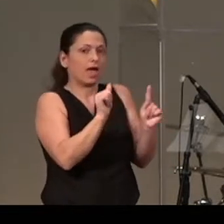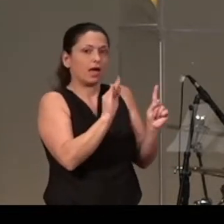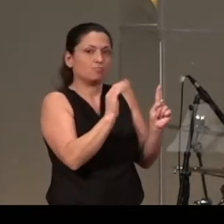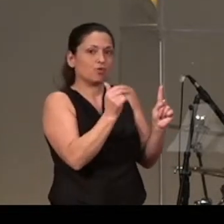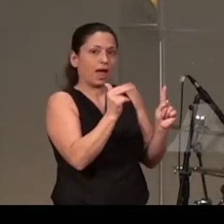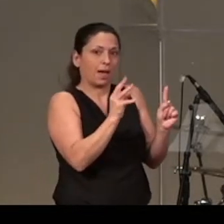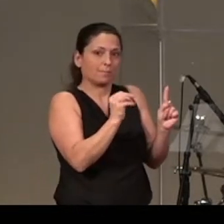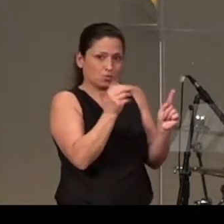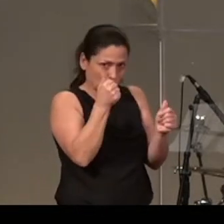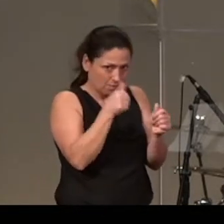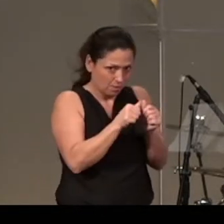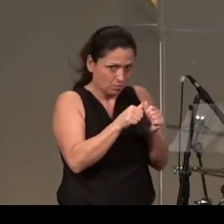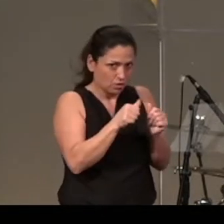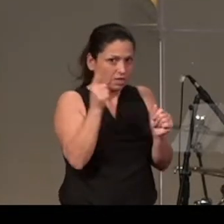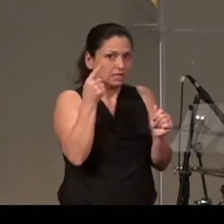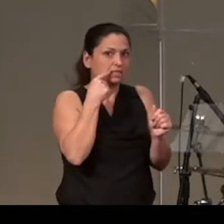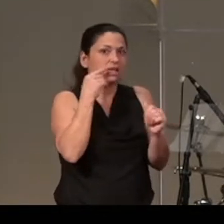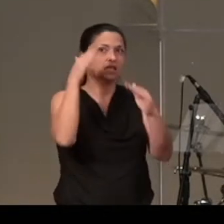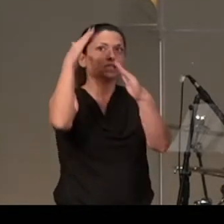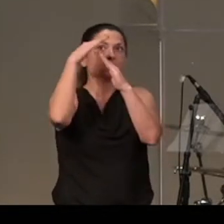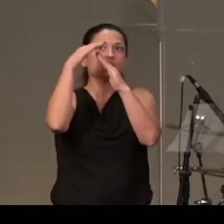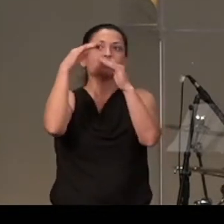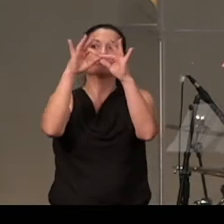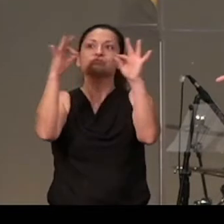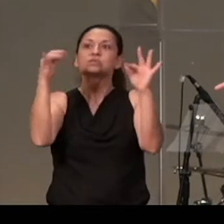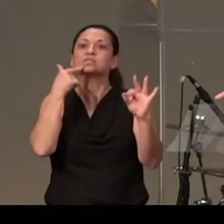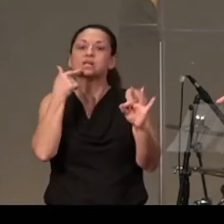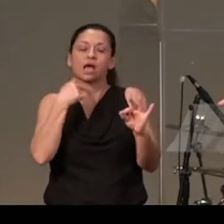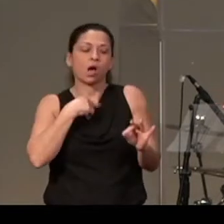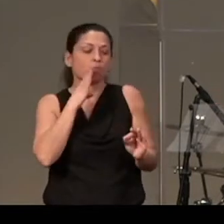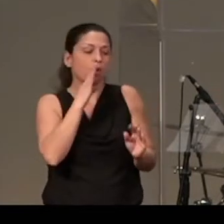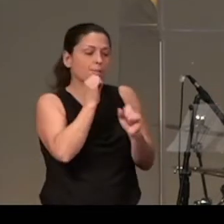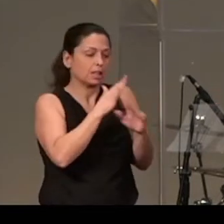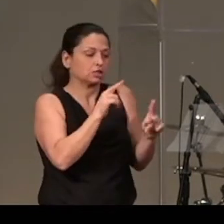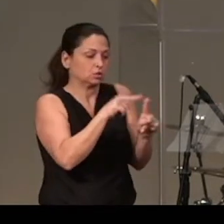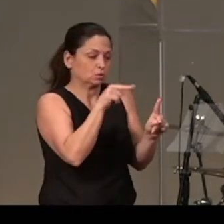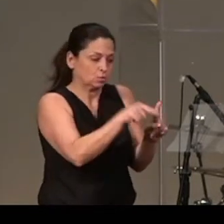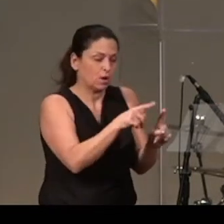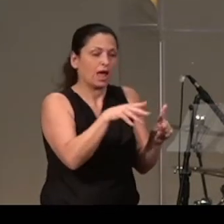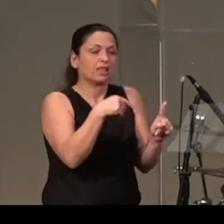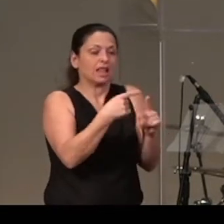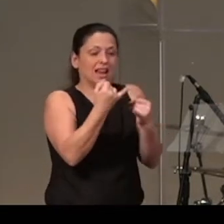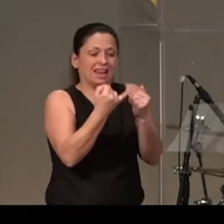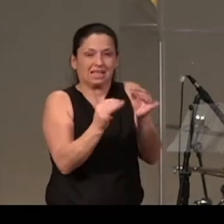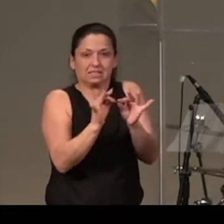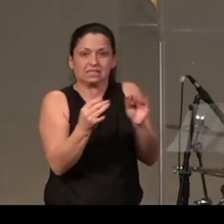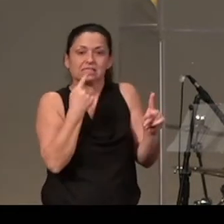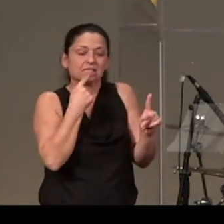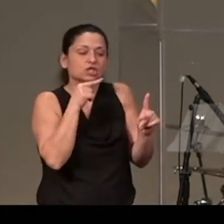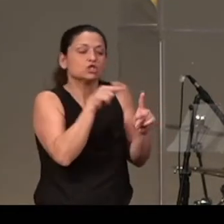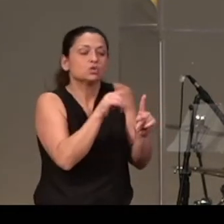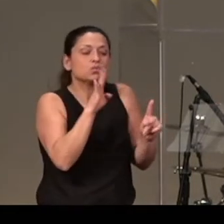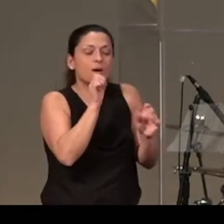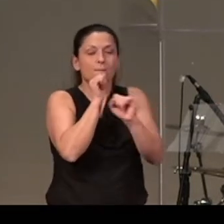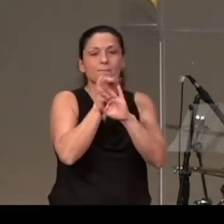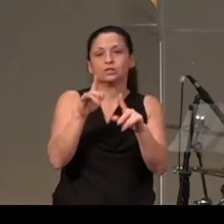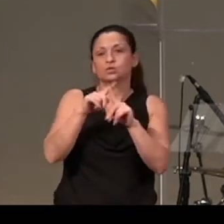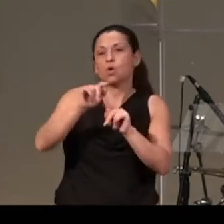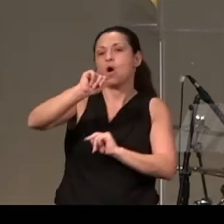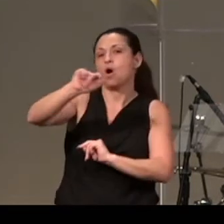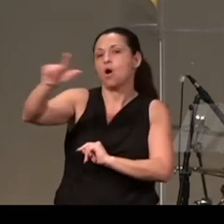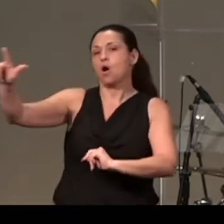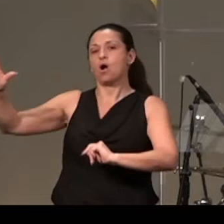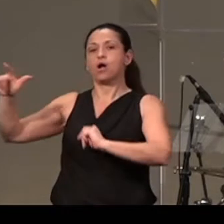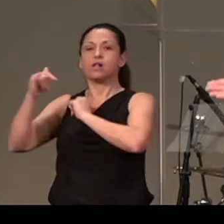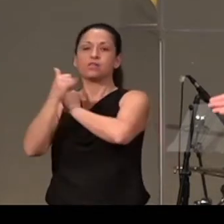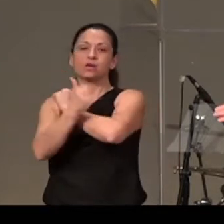top line is, I will bless you, and the bottom line is, you'll be a blessing to all the nations. And then he said, one of your descendants will bring salvation